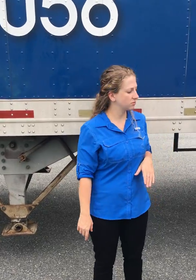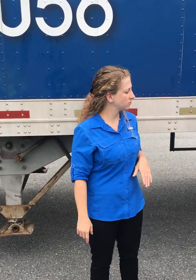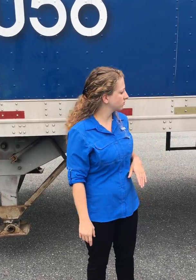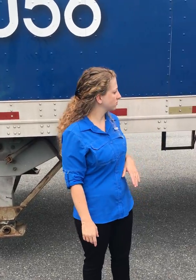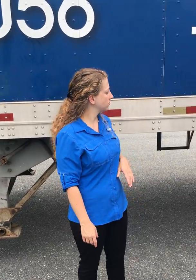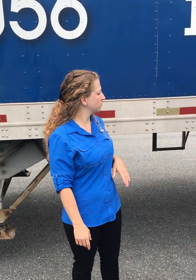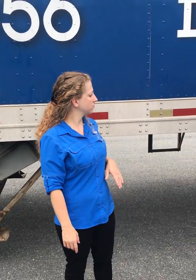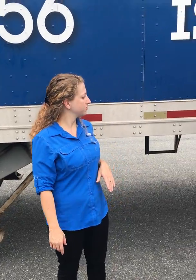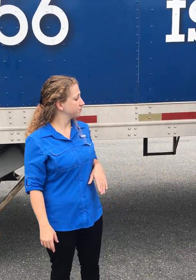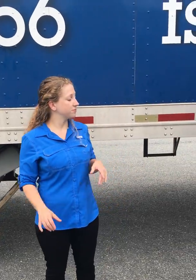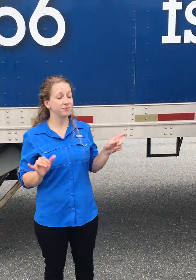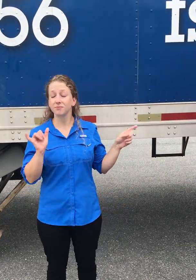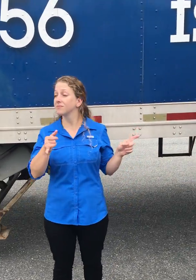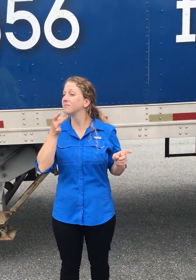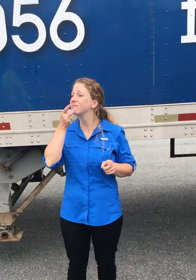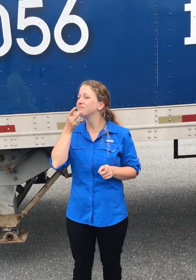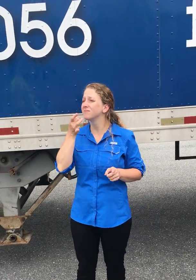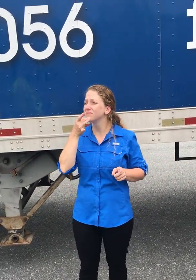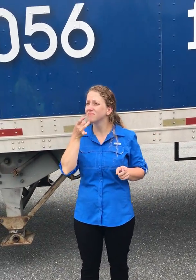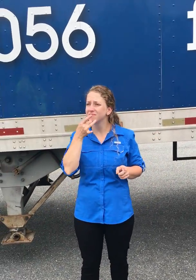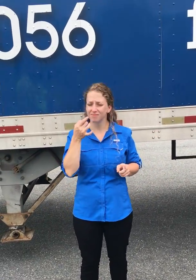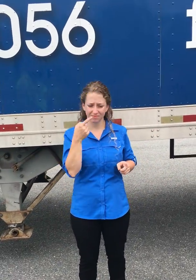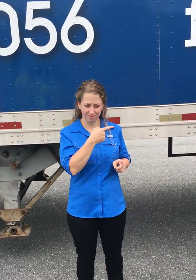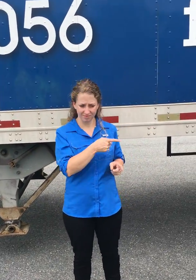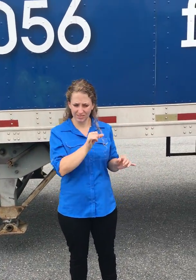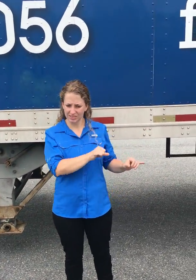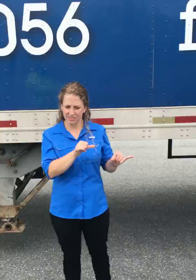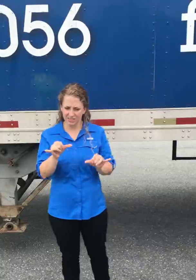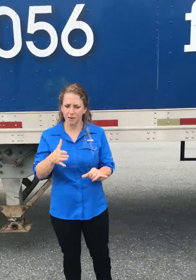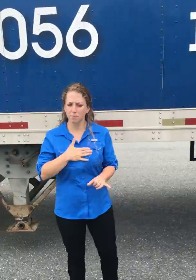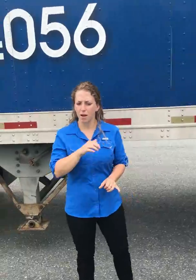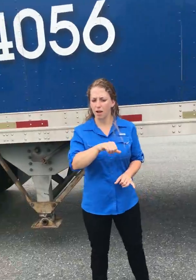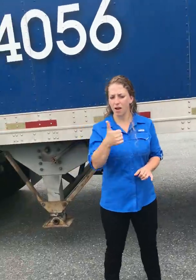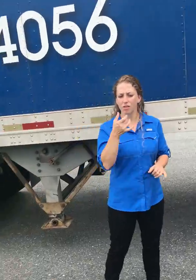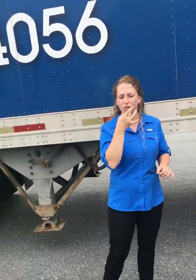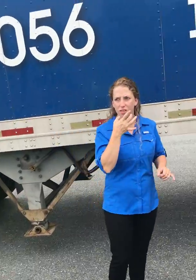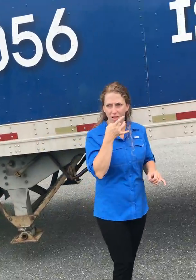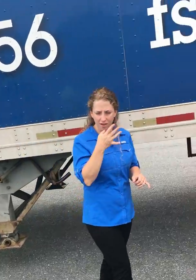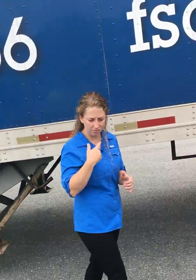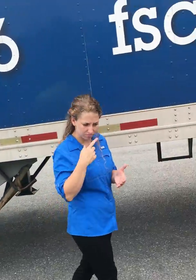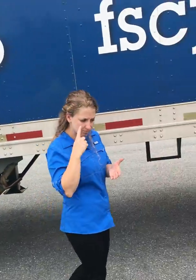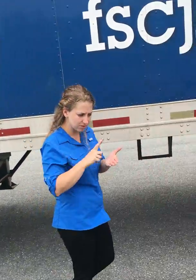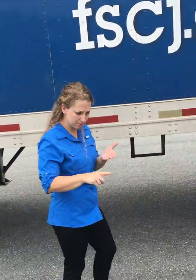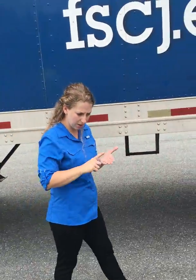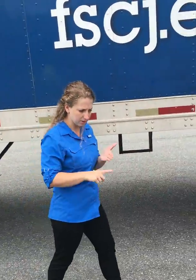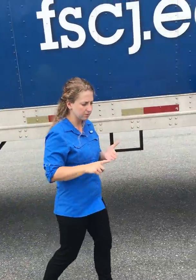That light, I'm going to inspect just like I've been inspecting my other lights. That is a turn signal, four-way flash, and marker light.